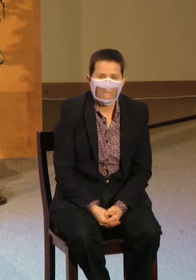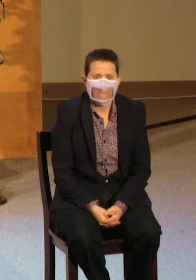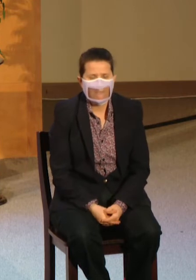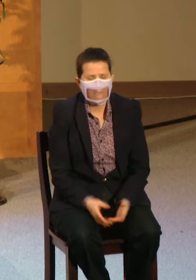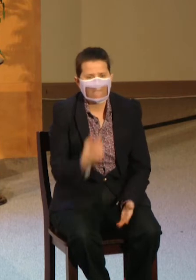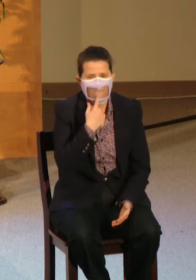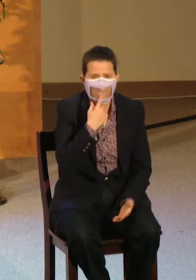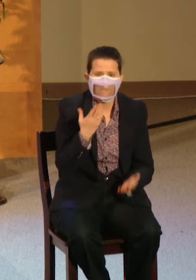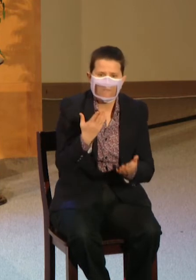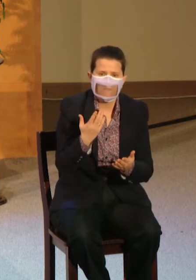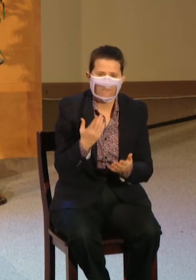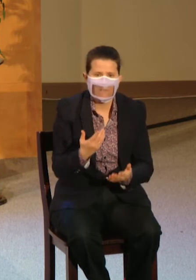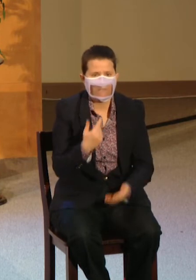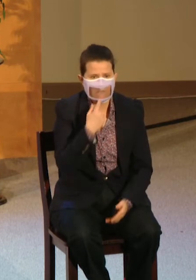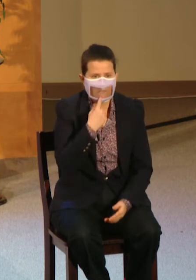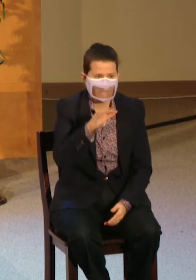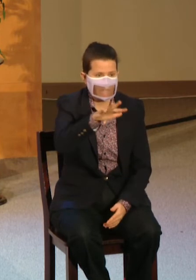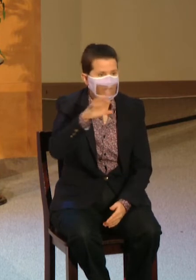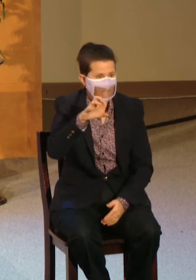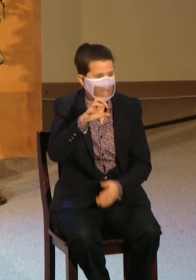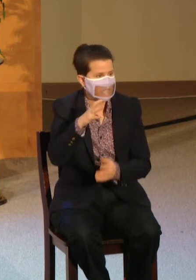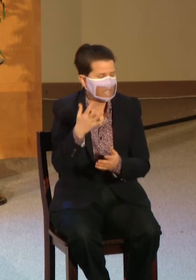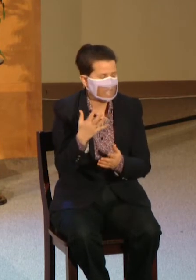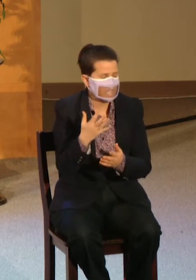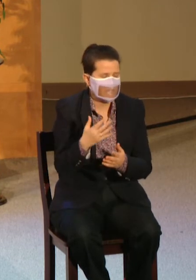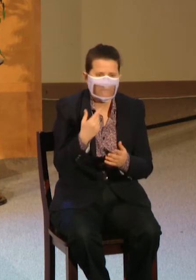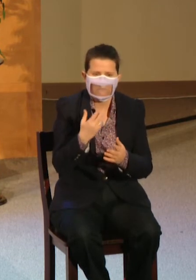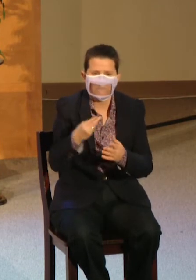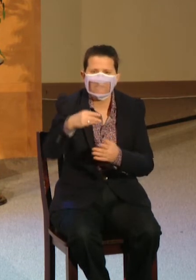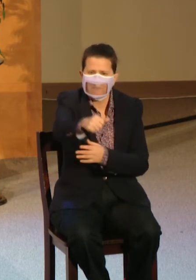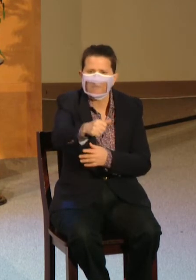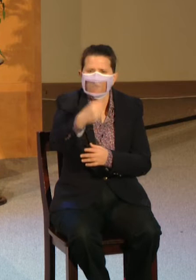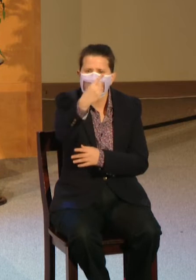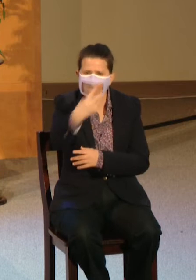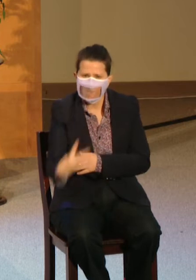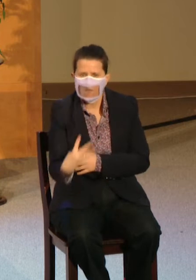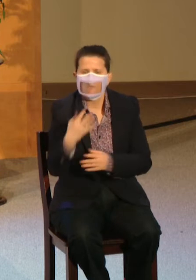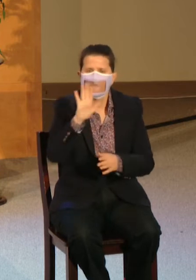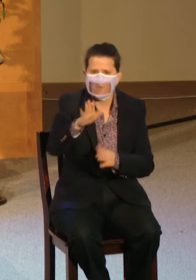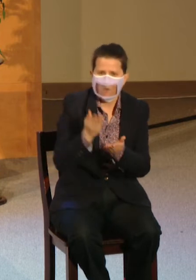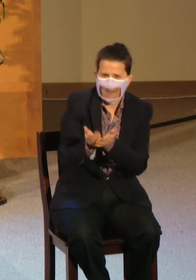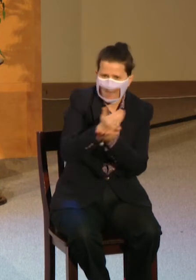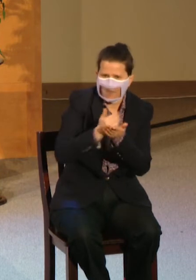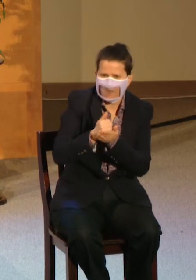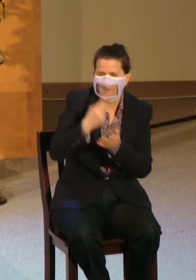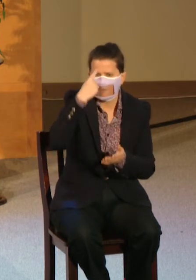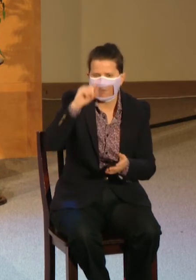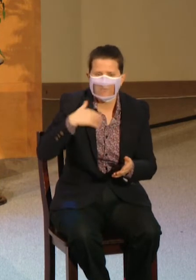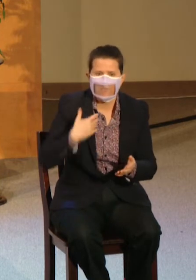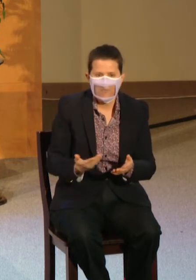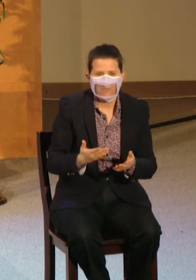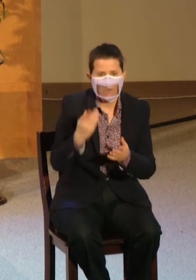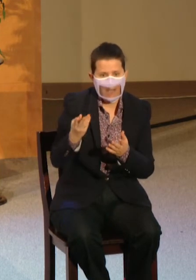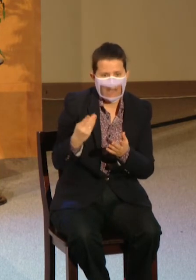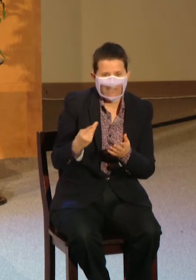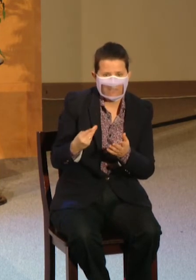on housing. So I said $500, and they said, okay. So I got to live in this beautiful house in Sun City for